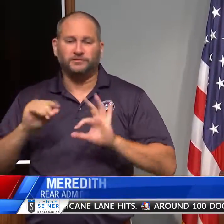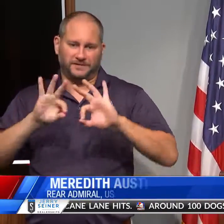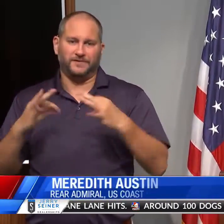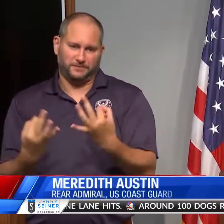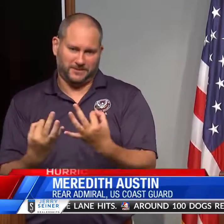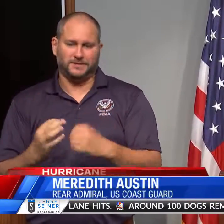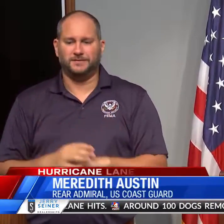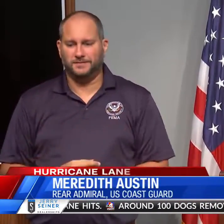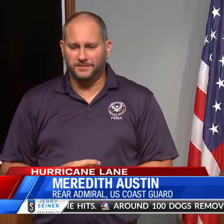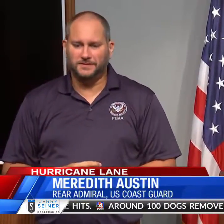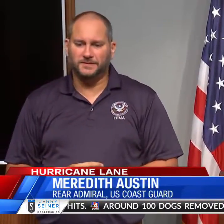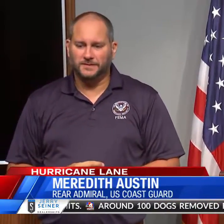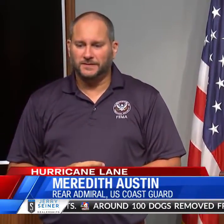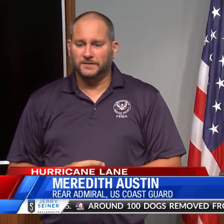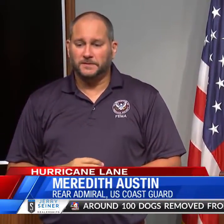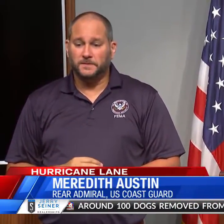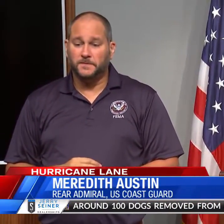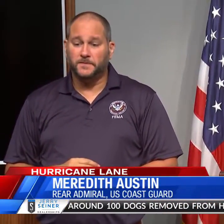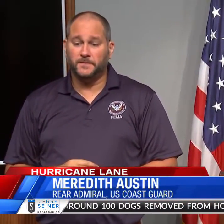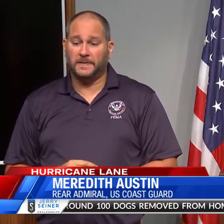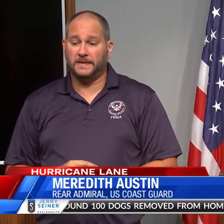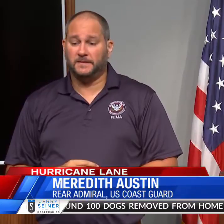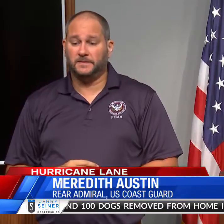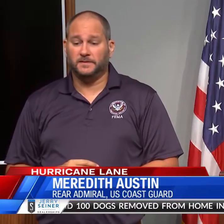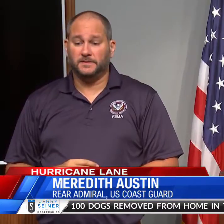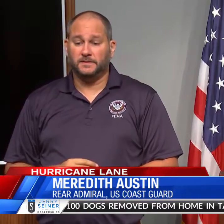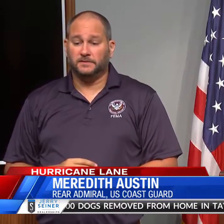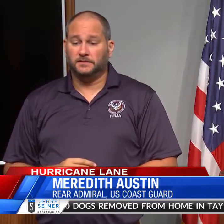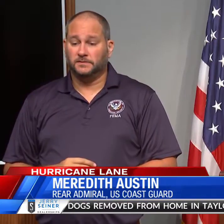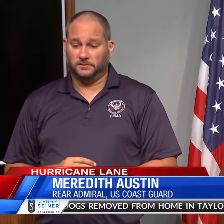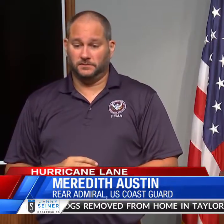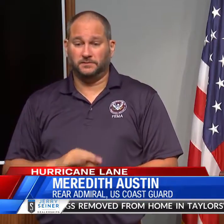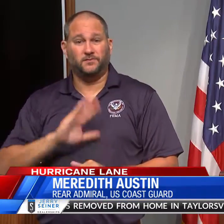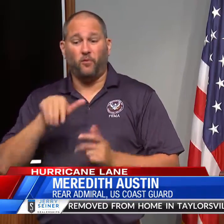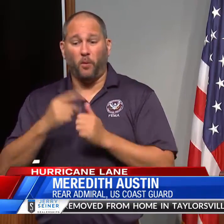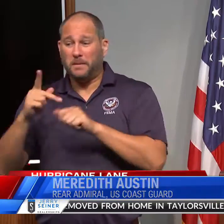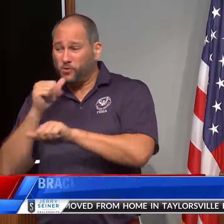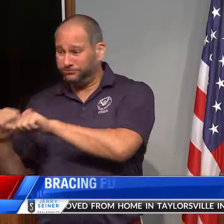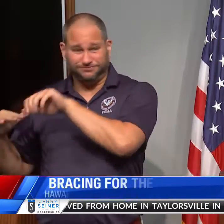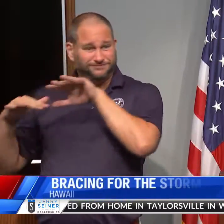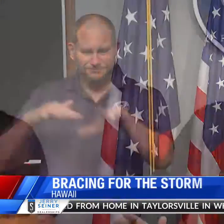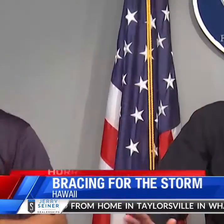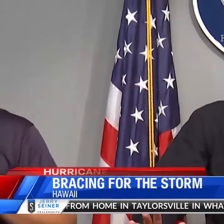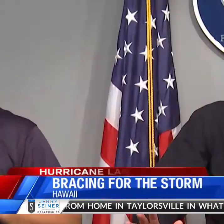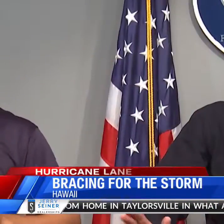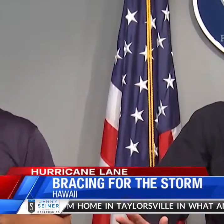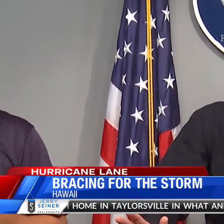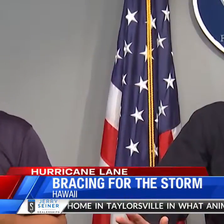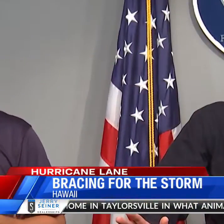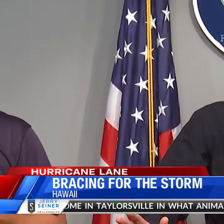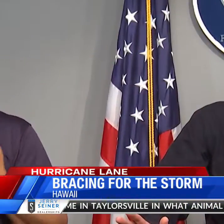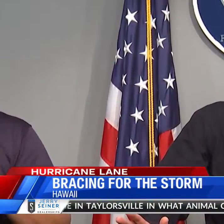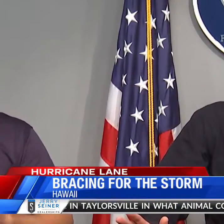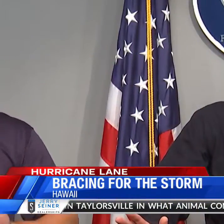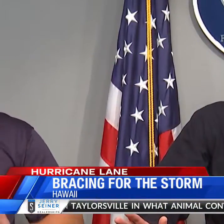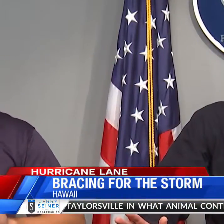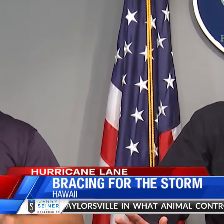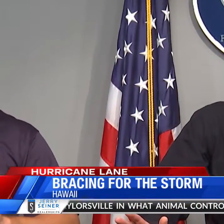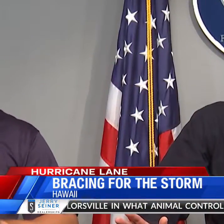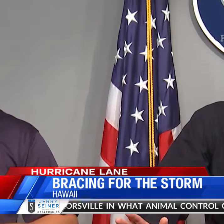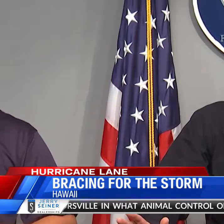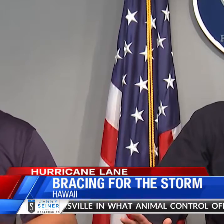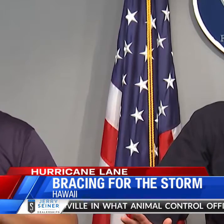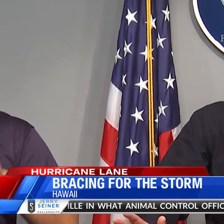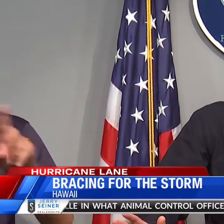be flown into Hawaii prior to the storm have made it their stage and ready to go as soon as it is safe to respond. But FEMA Administrator Brock